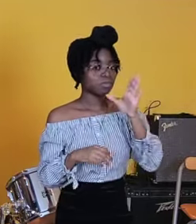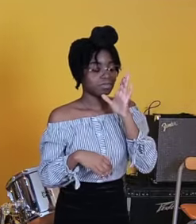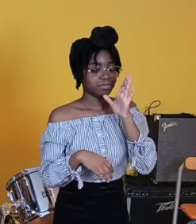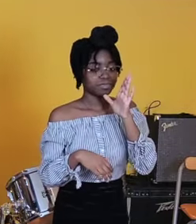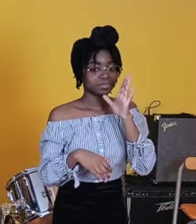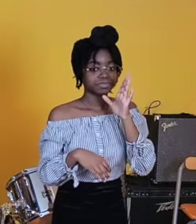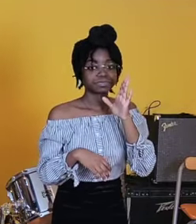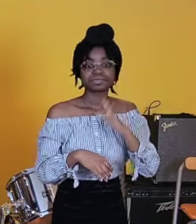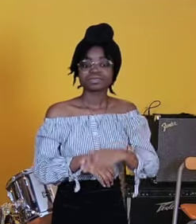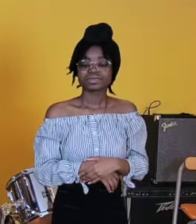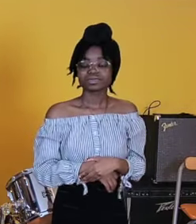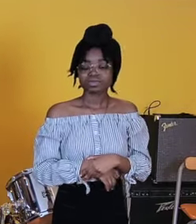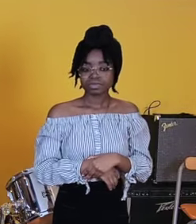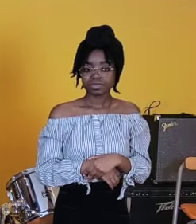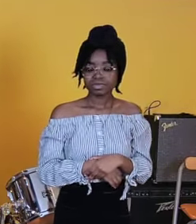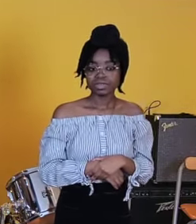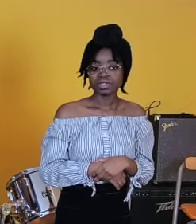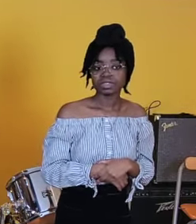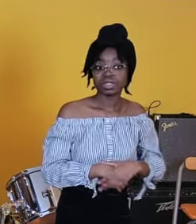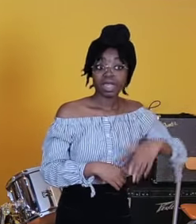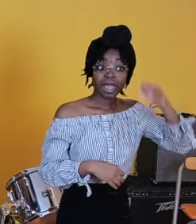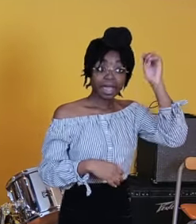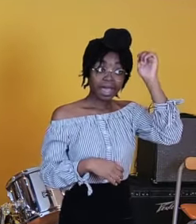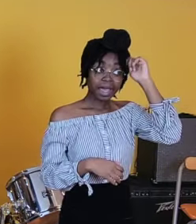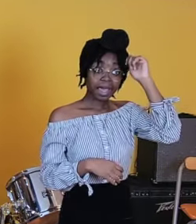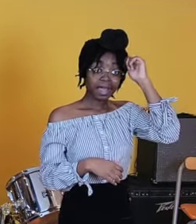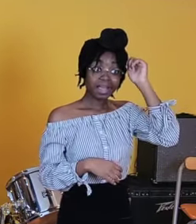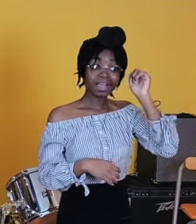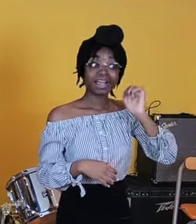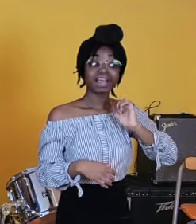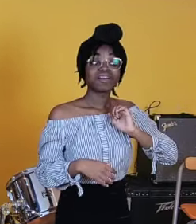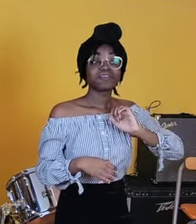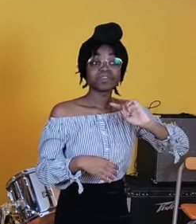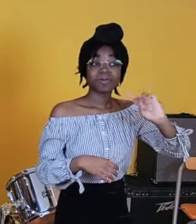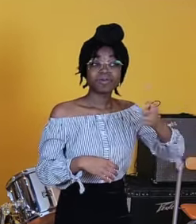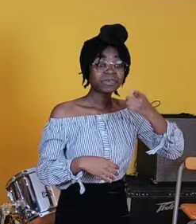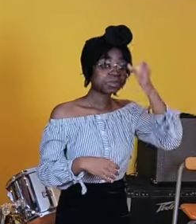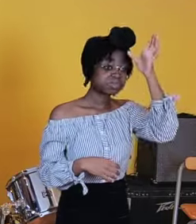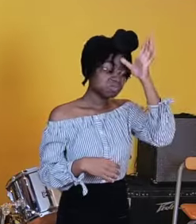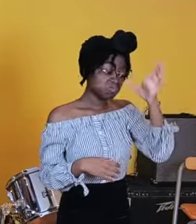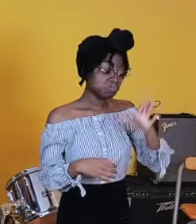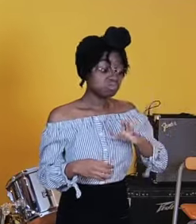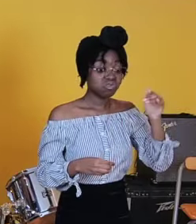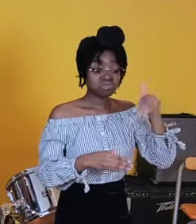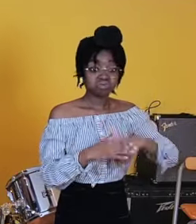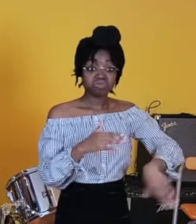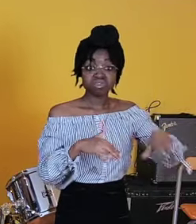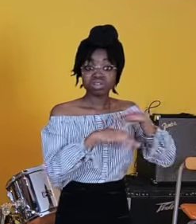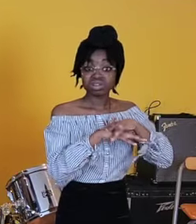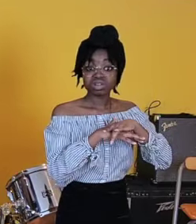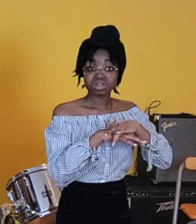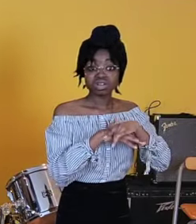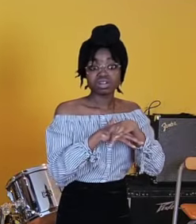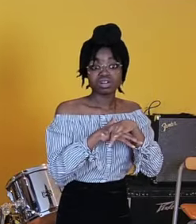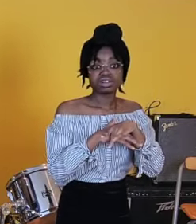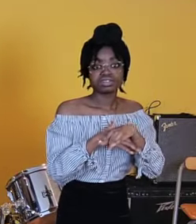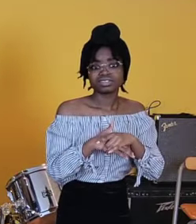then literally, Adam was the first man on the earth. No way about it.